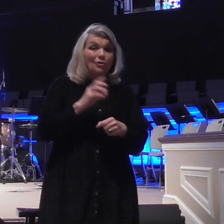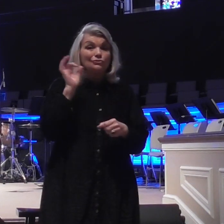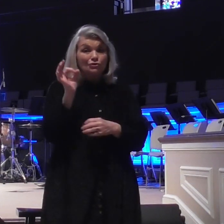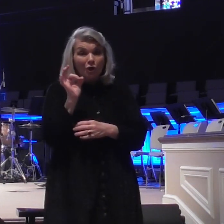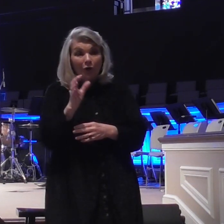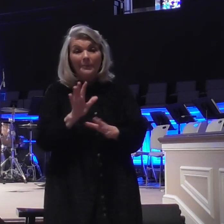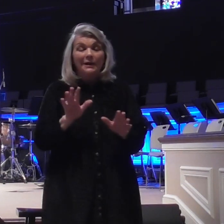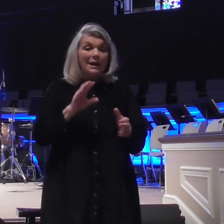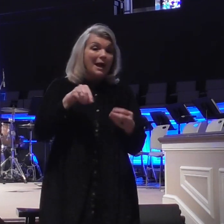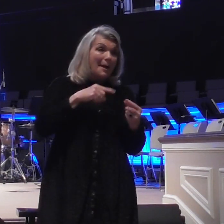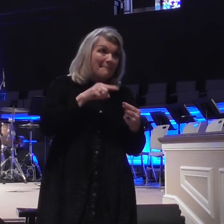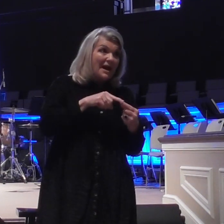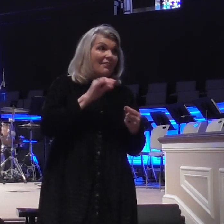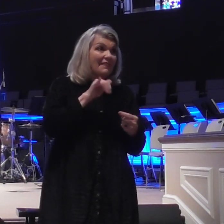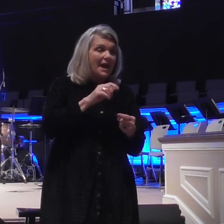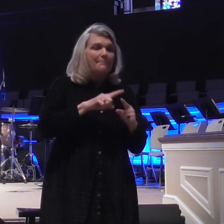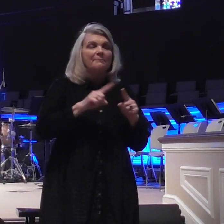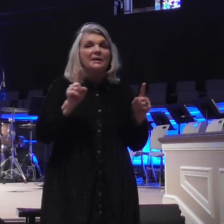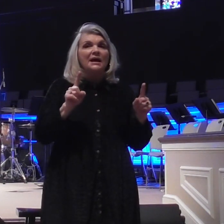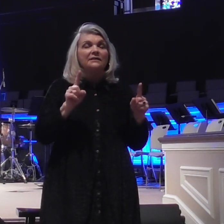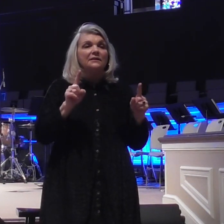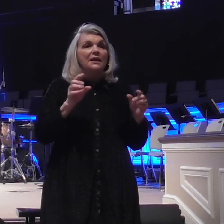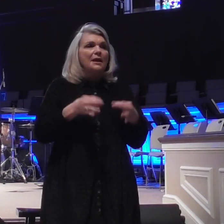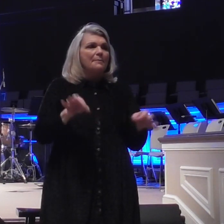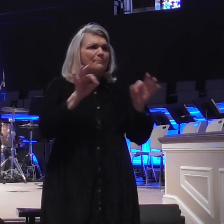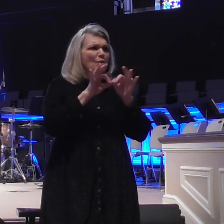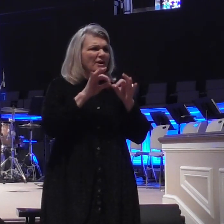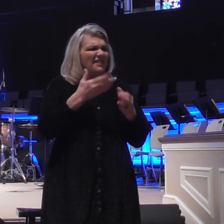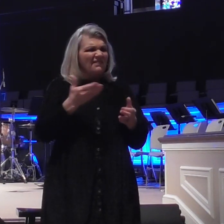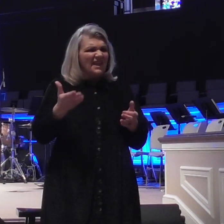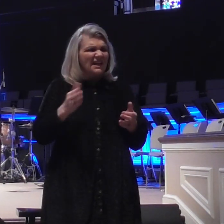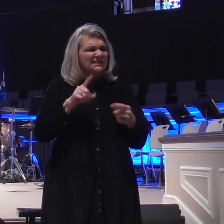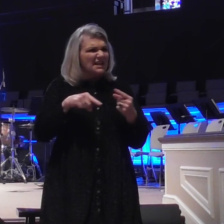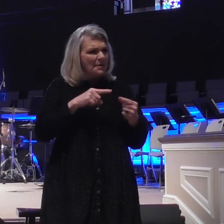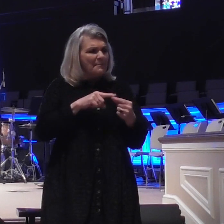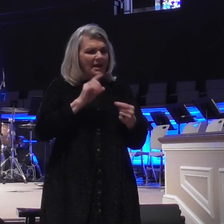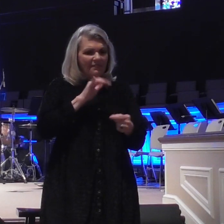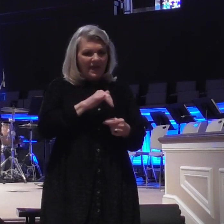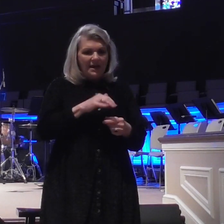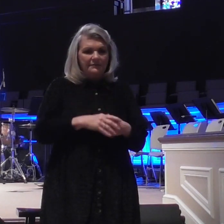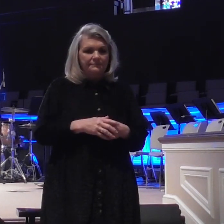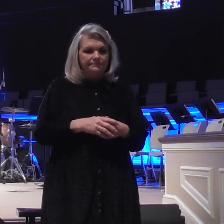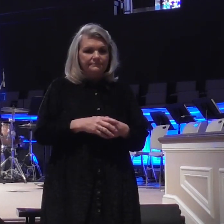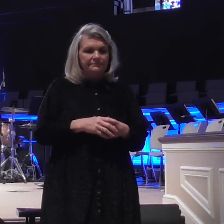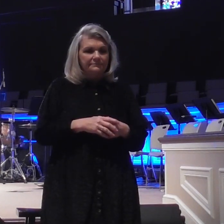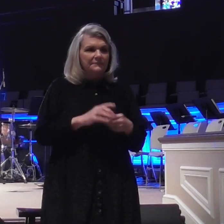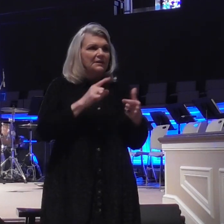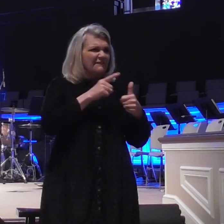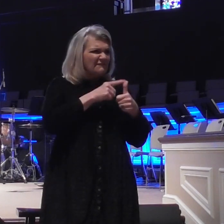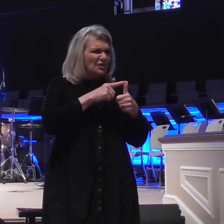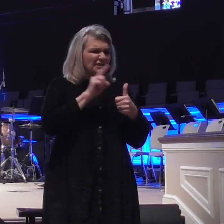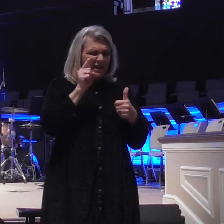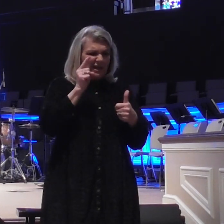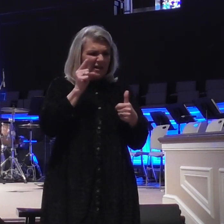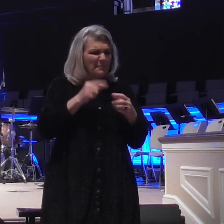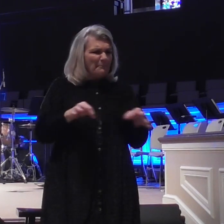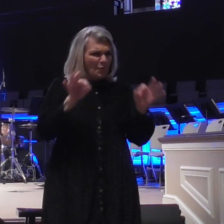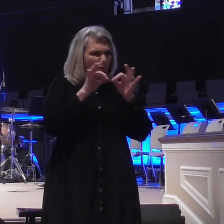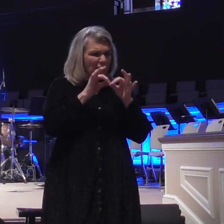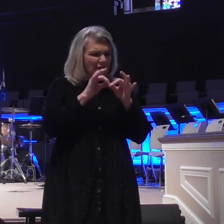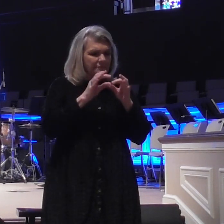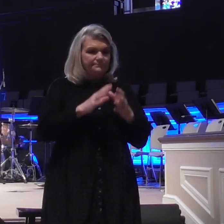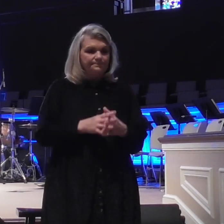up a lot of very relevant and important issues. But the one thing that I want it to put you in mind of today is that